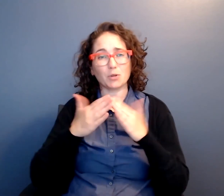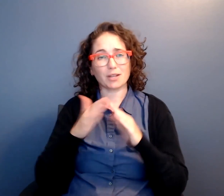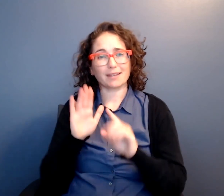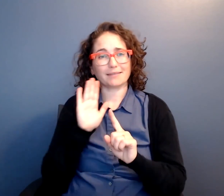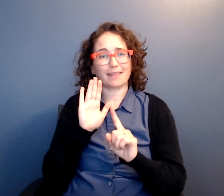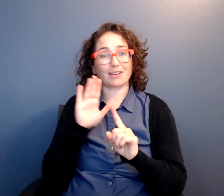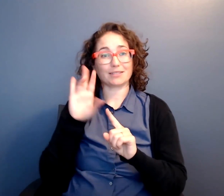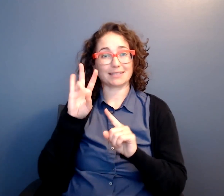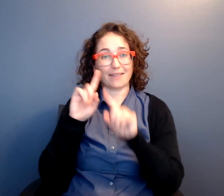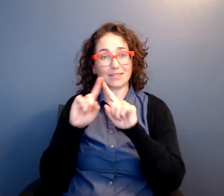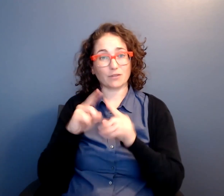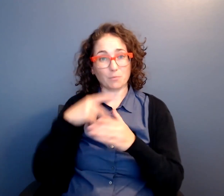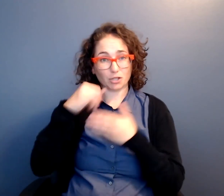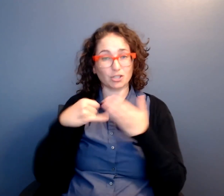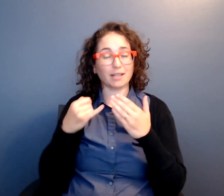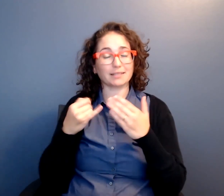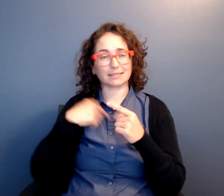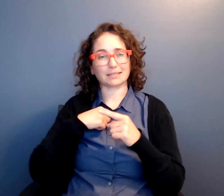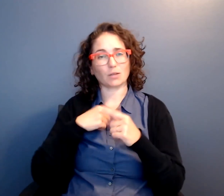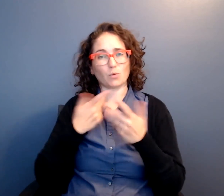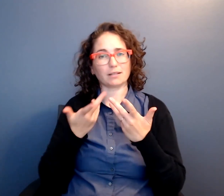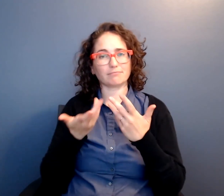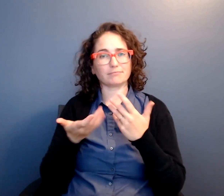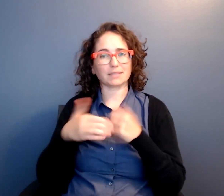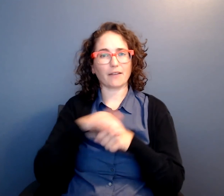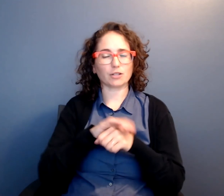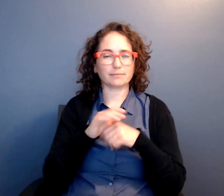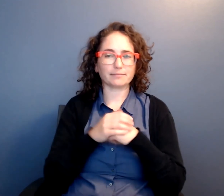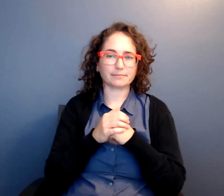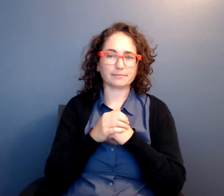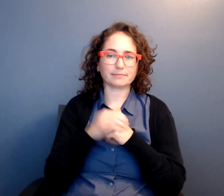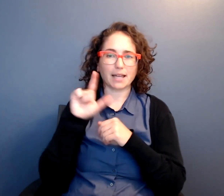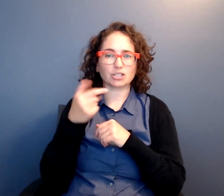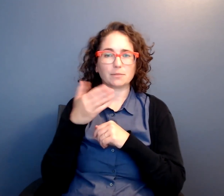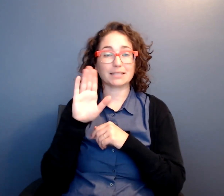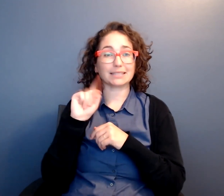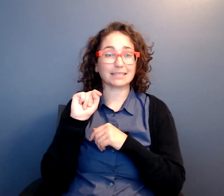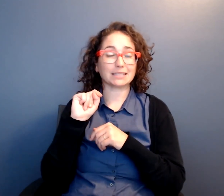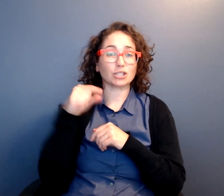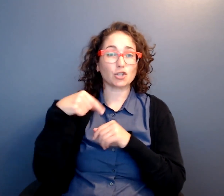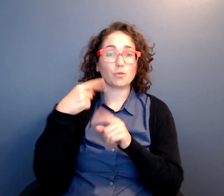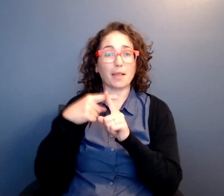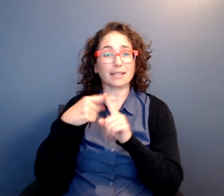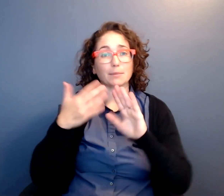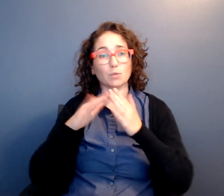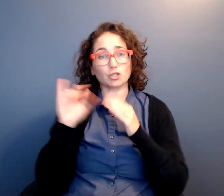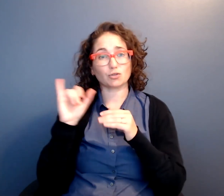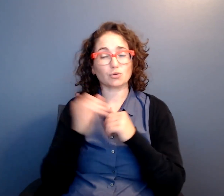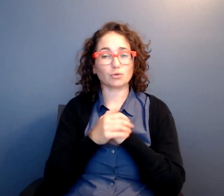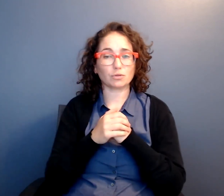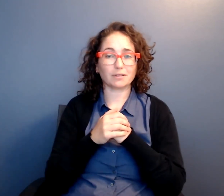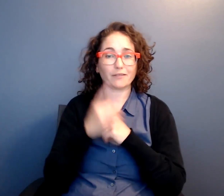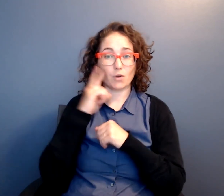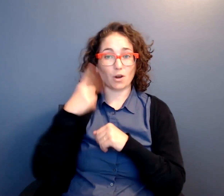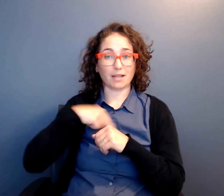7 projects in the CRDP that cover the LGBTQ plus community as well. So for California Black Women's Health Project,